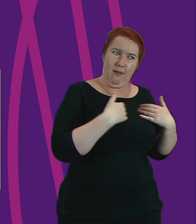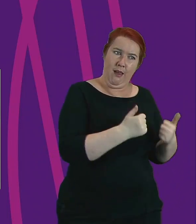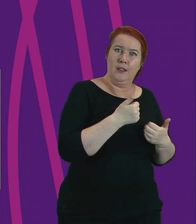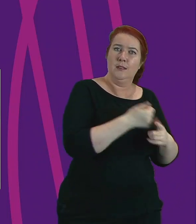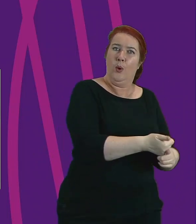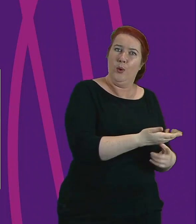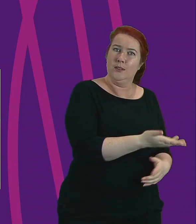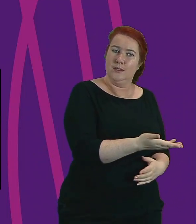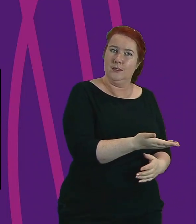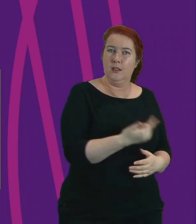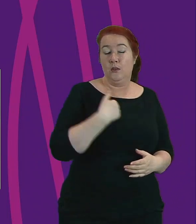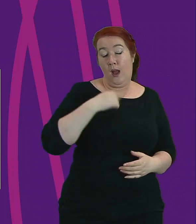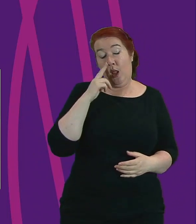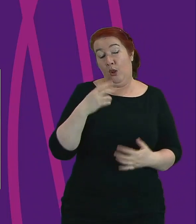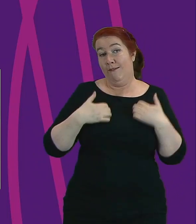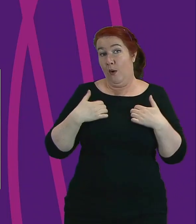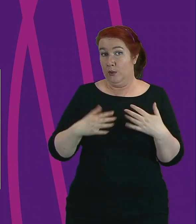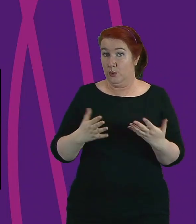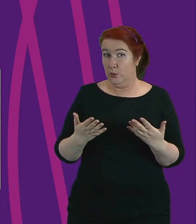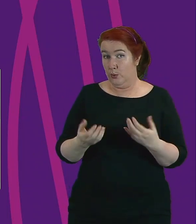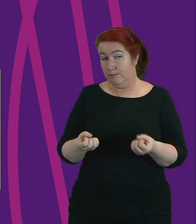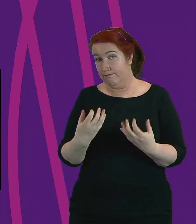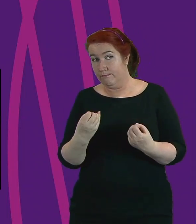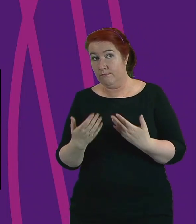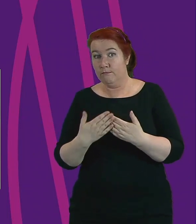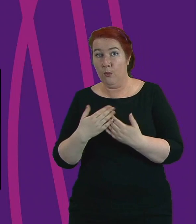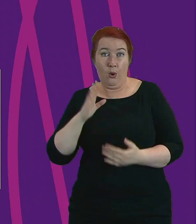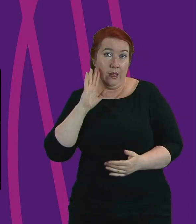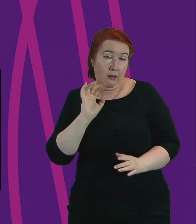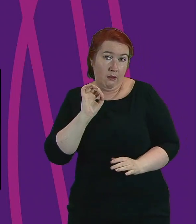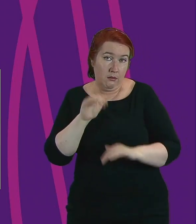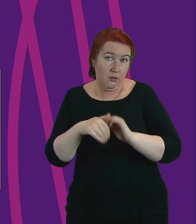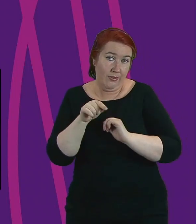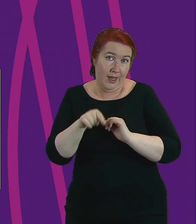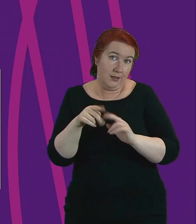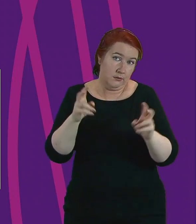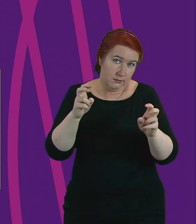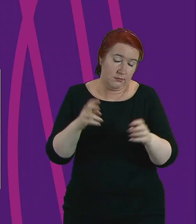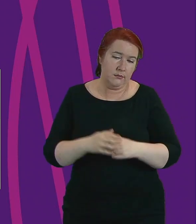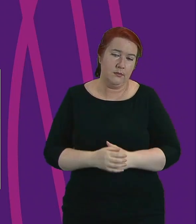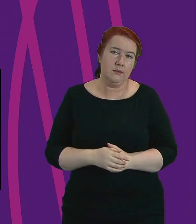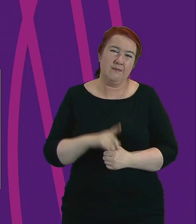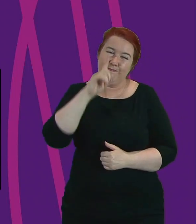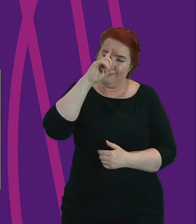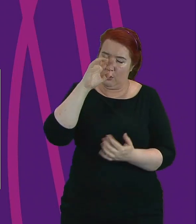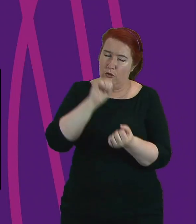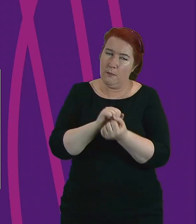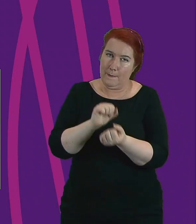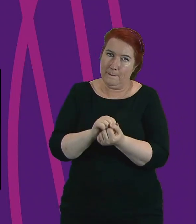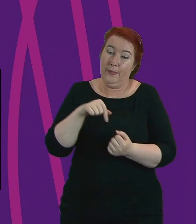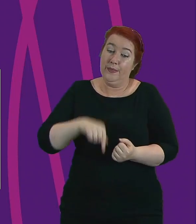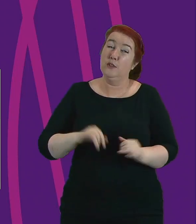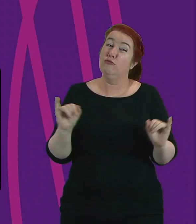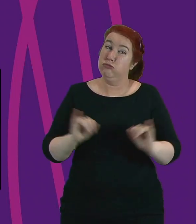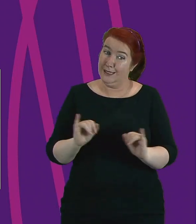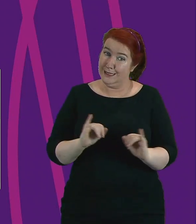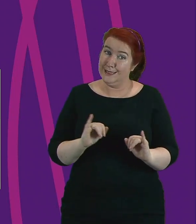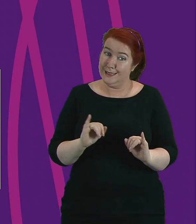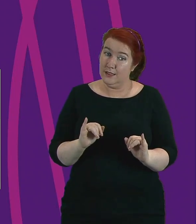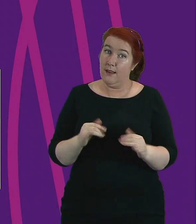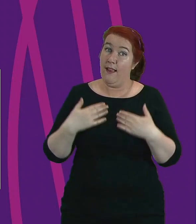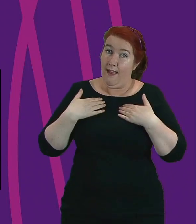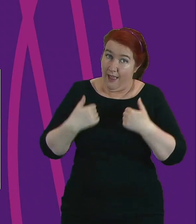I look forward to hearing more from the Cabinet Secretary on that, but we have to remember that in this crisis that